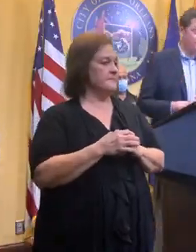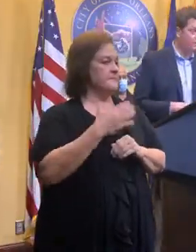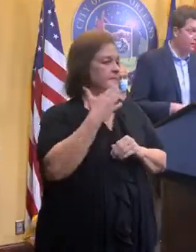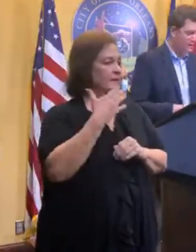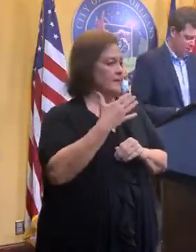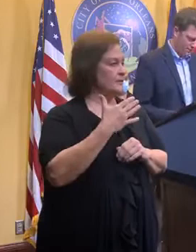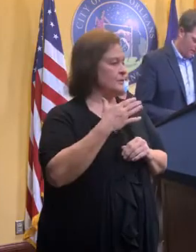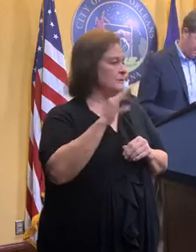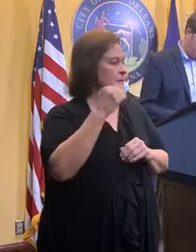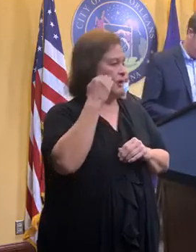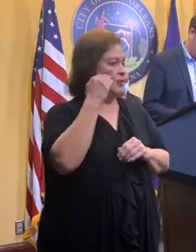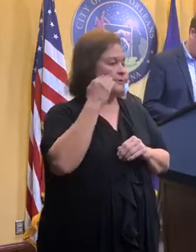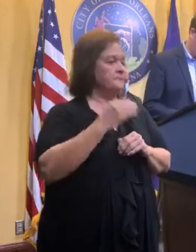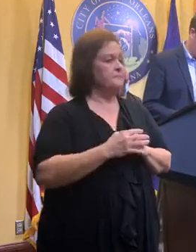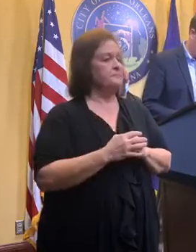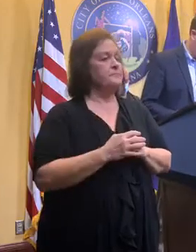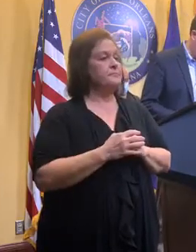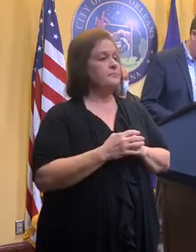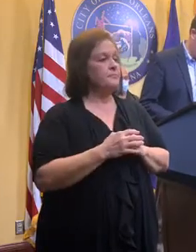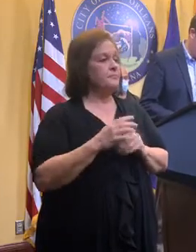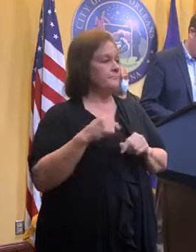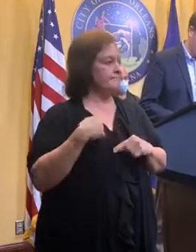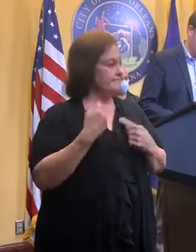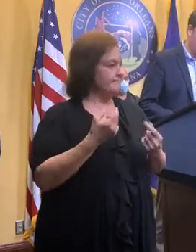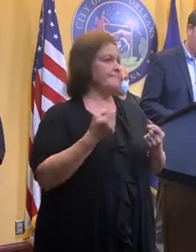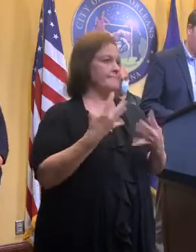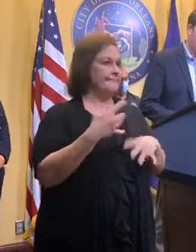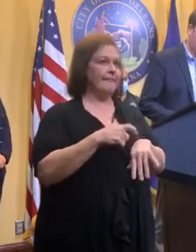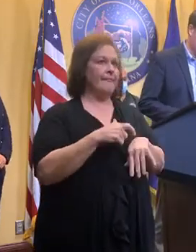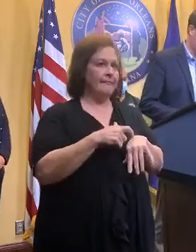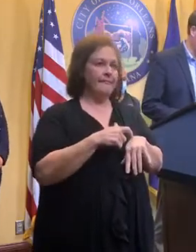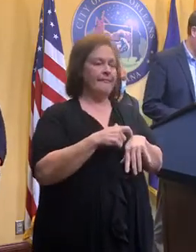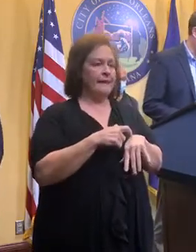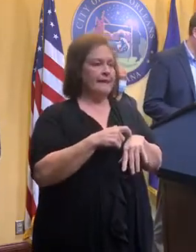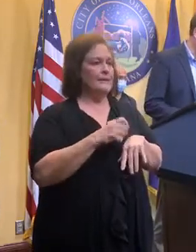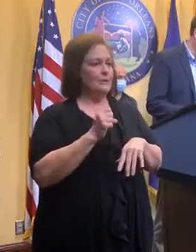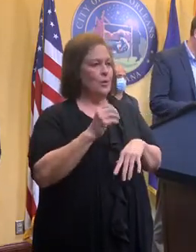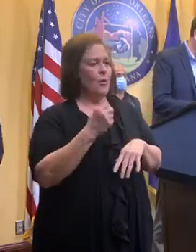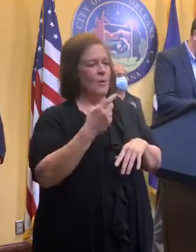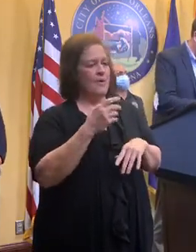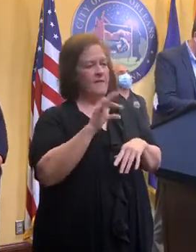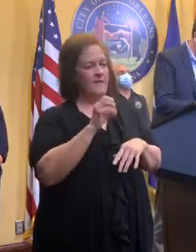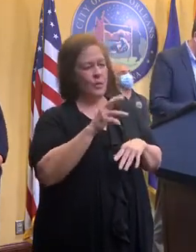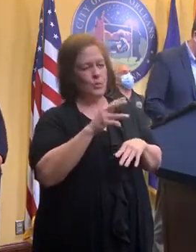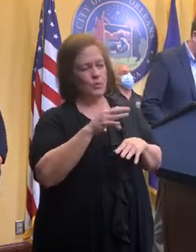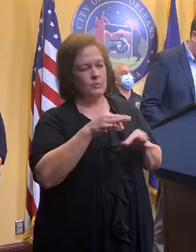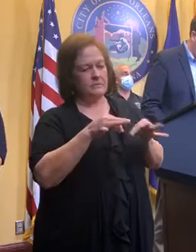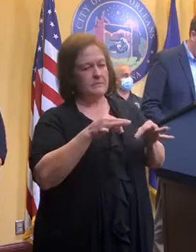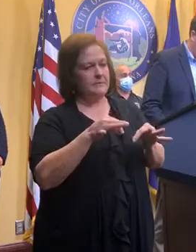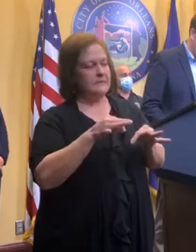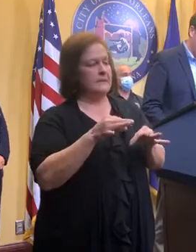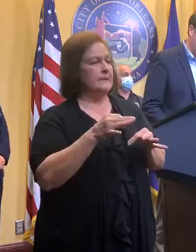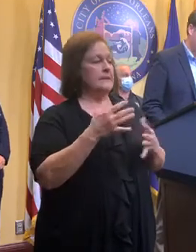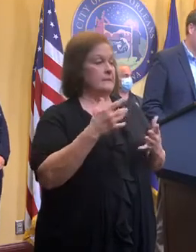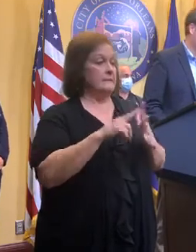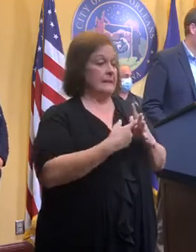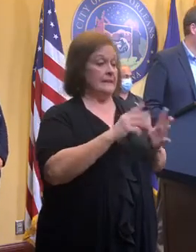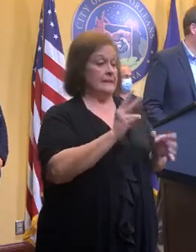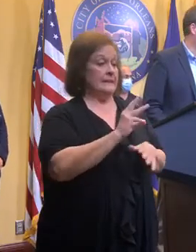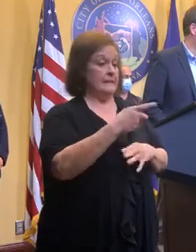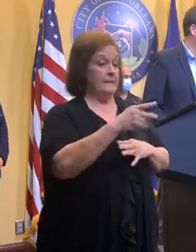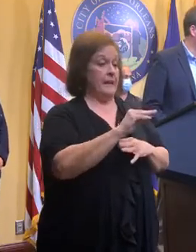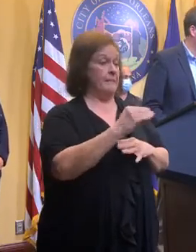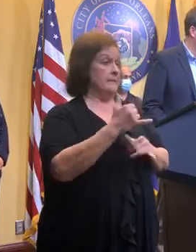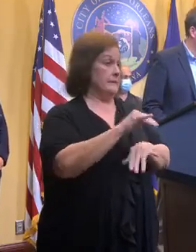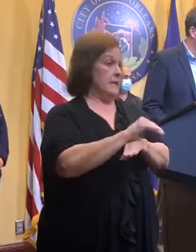Thank you so much, Mayor. We've been through this before, so just a couple things. Operationally, beginning at 6